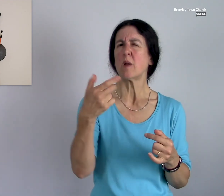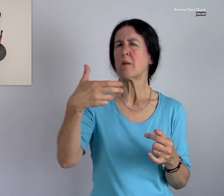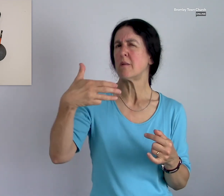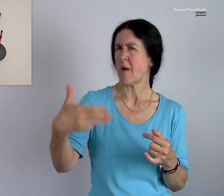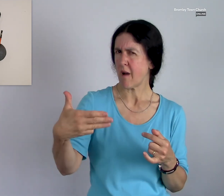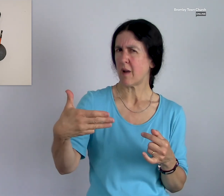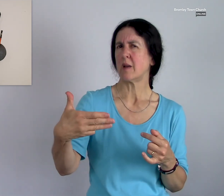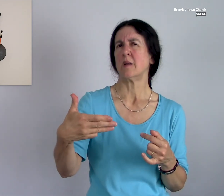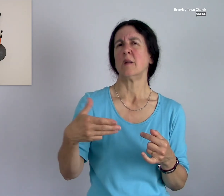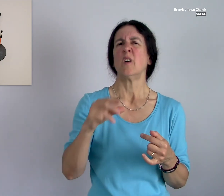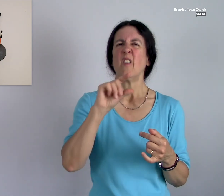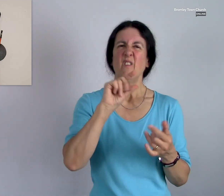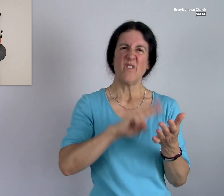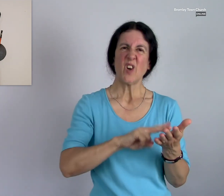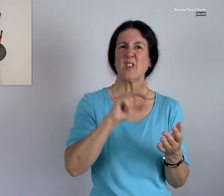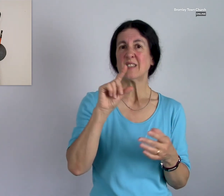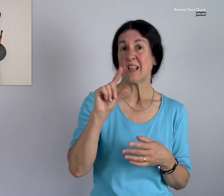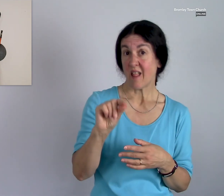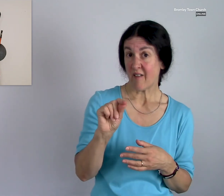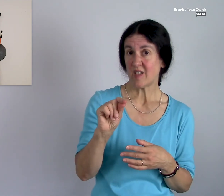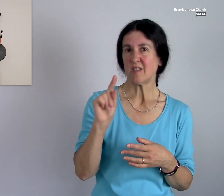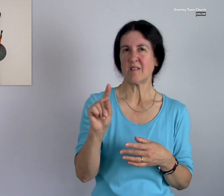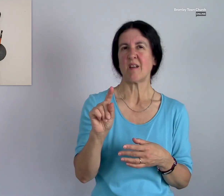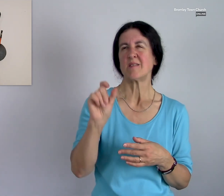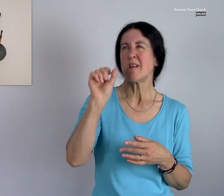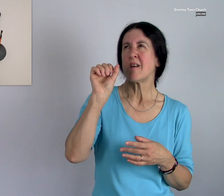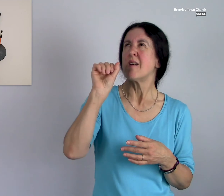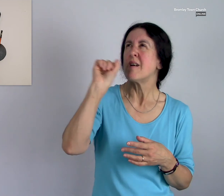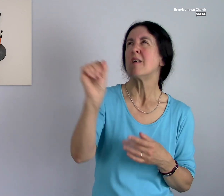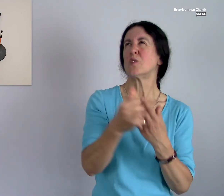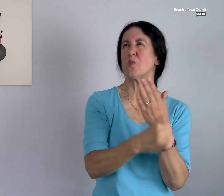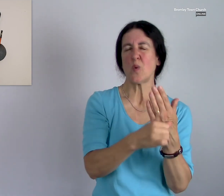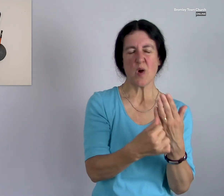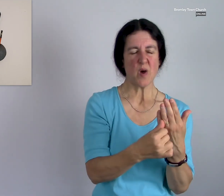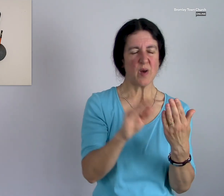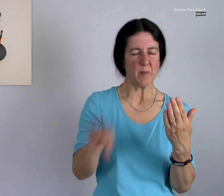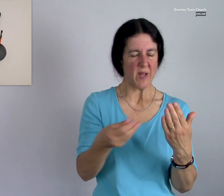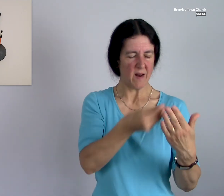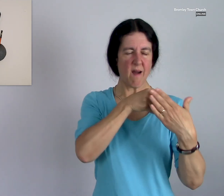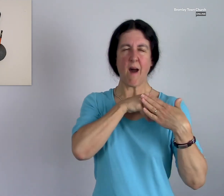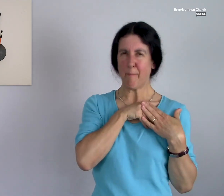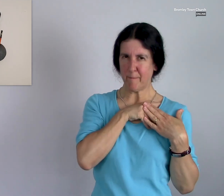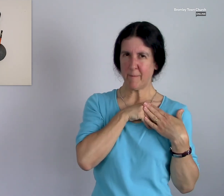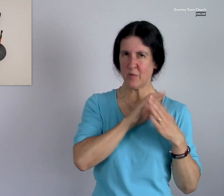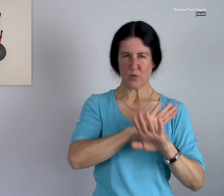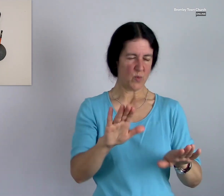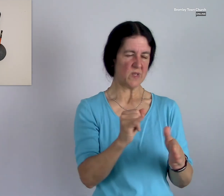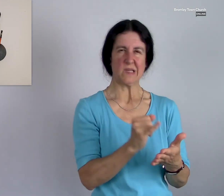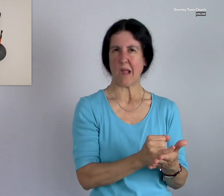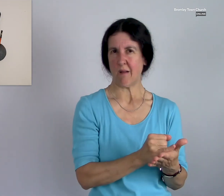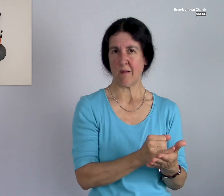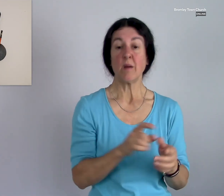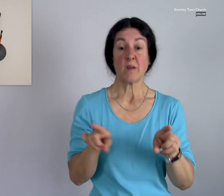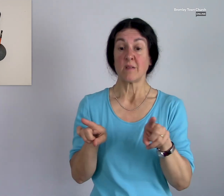as Christians. We ought to hide God's word in our hearts so we don't sin against it. But you know, I'm